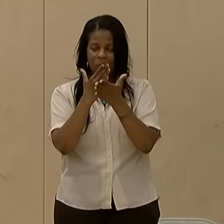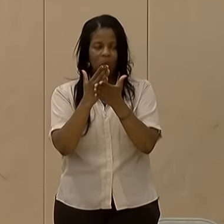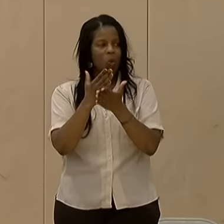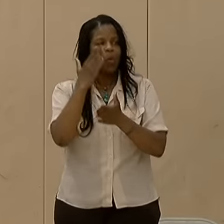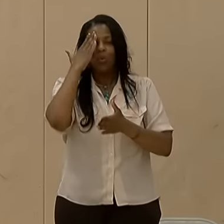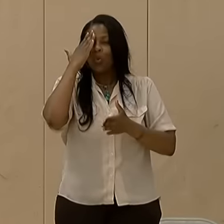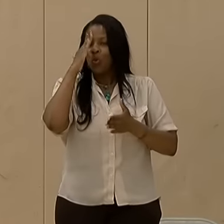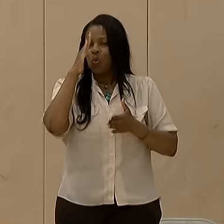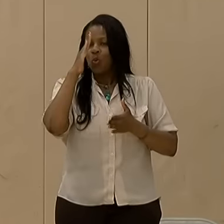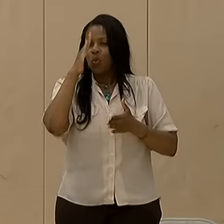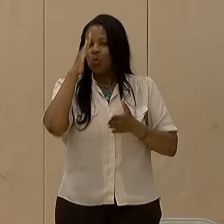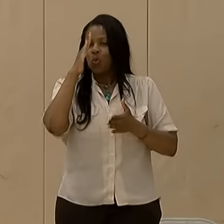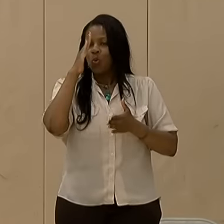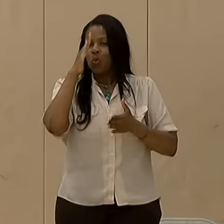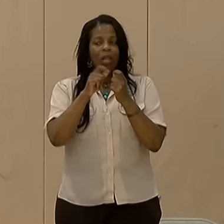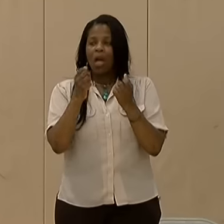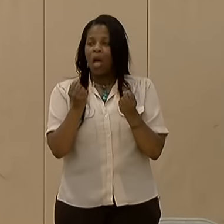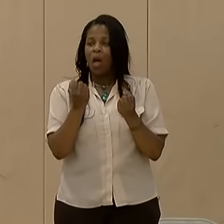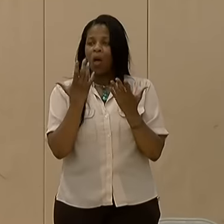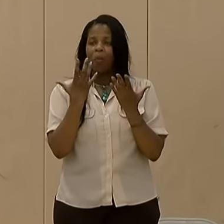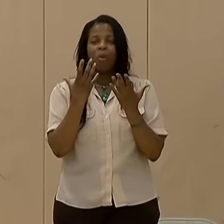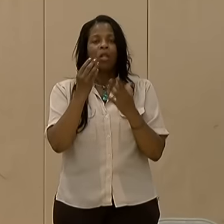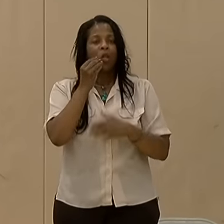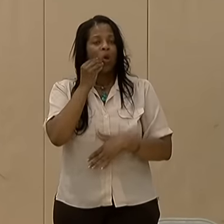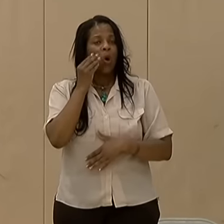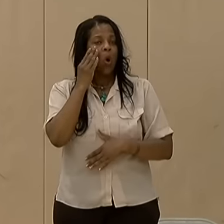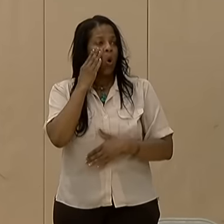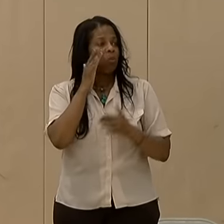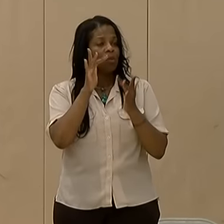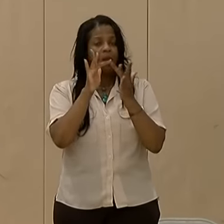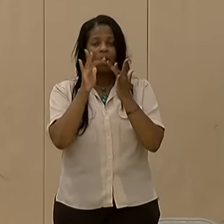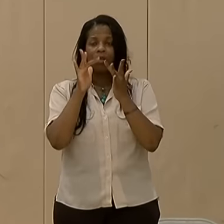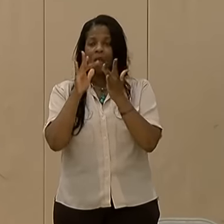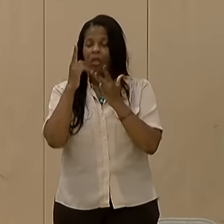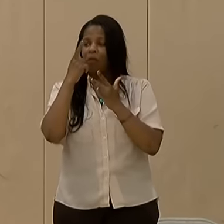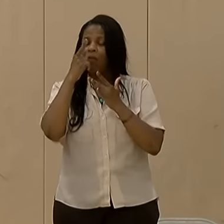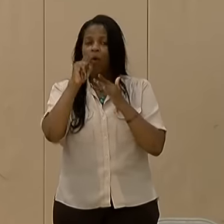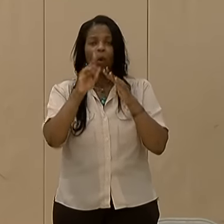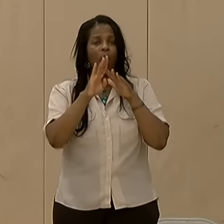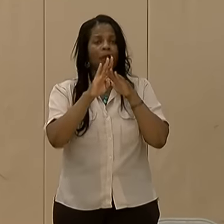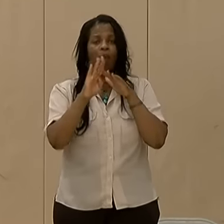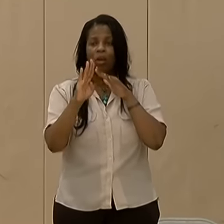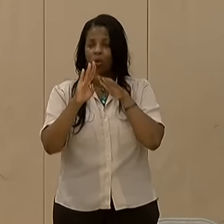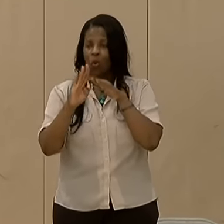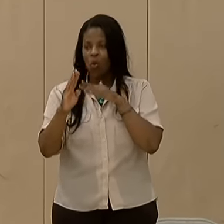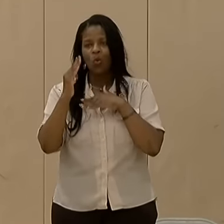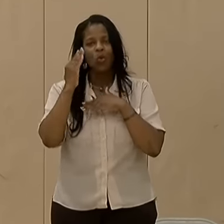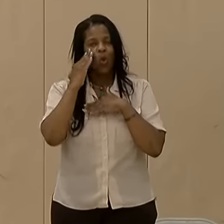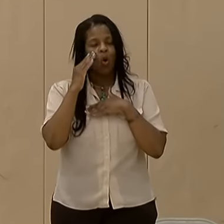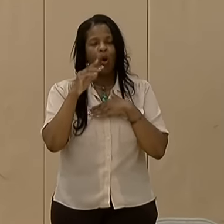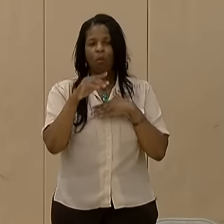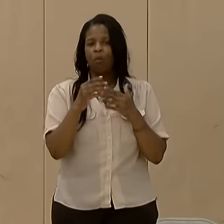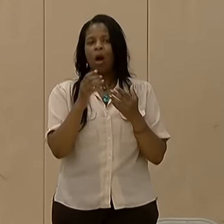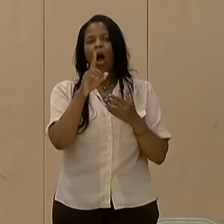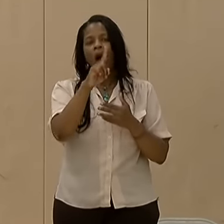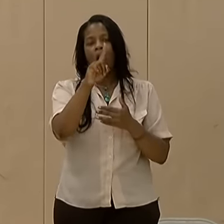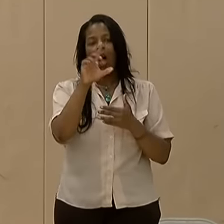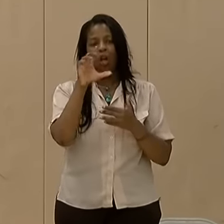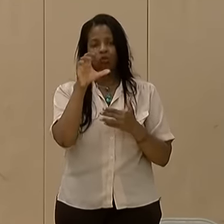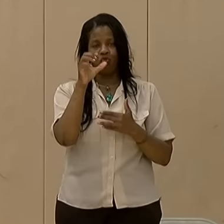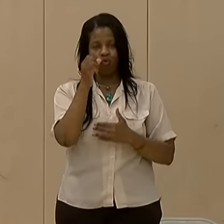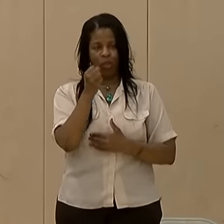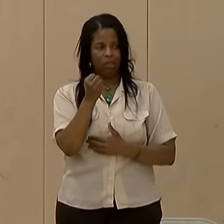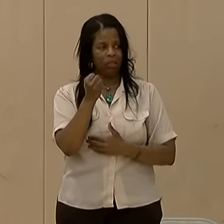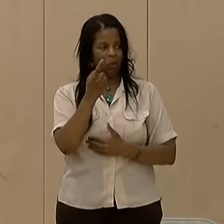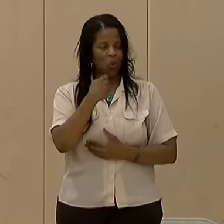number yet of the number of homes that have been contacted for evacuation, but we do know it is in the hundreds.